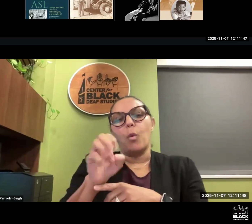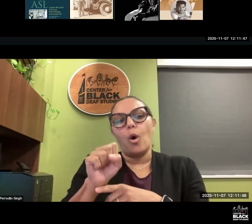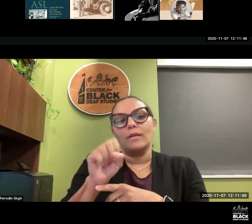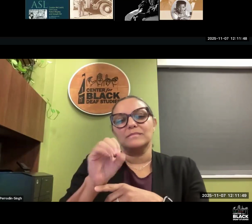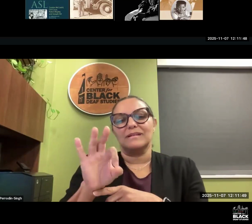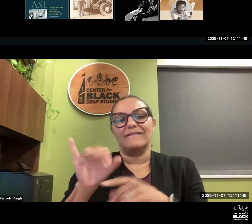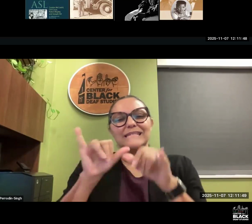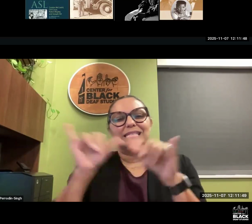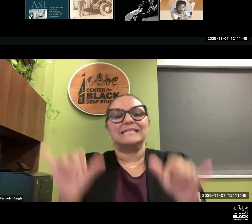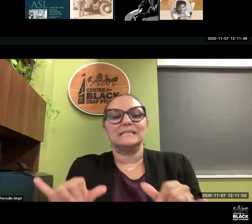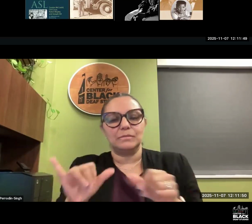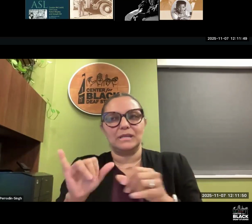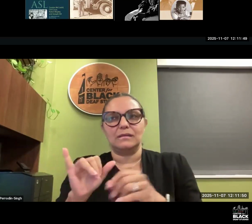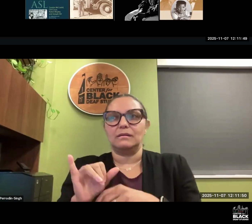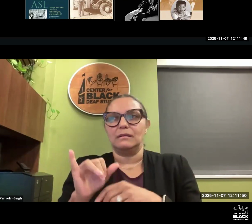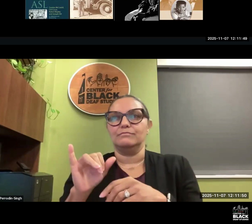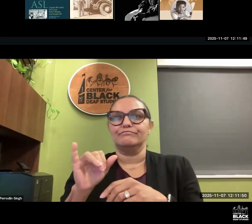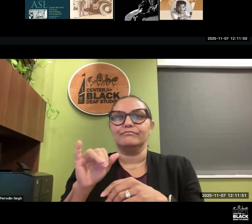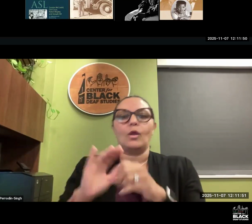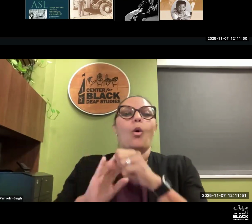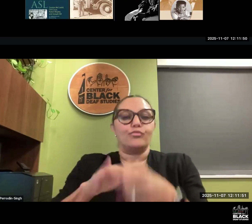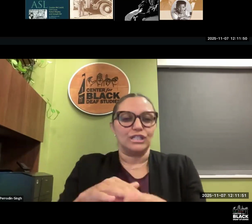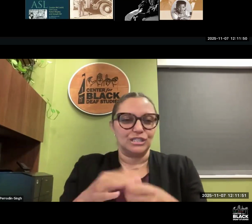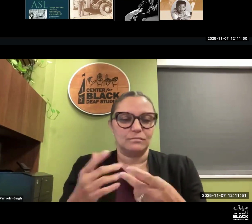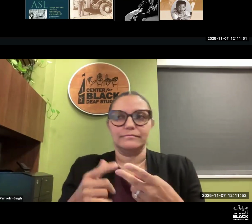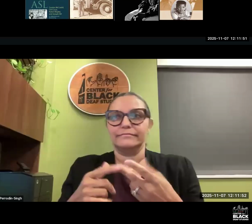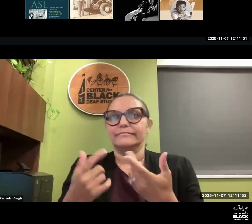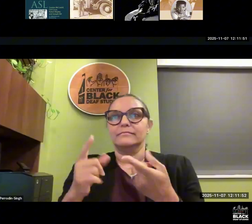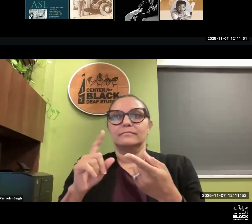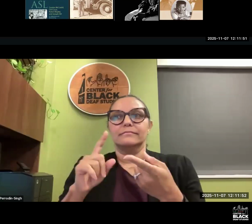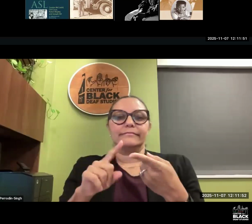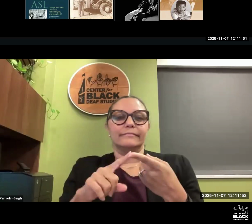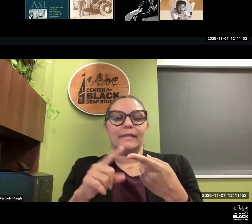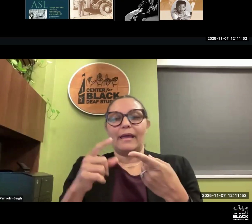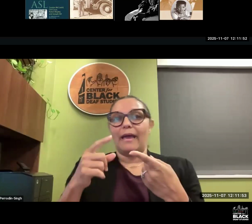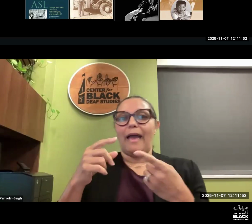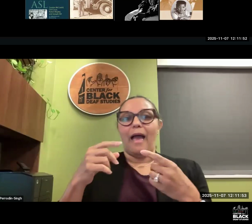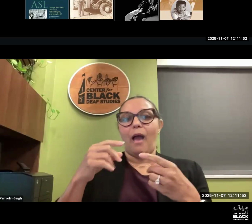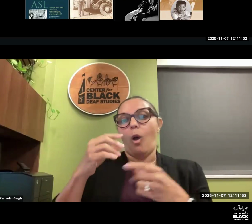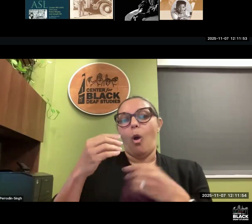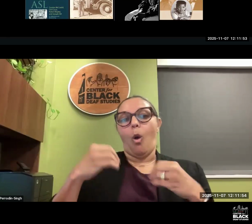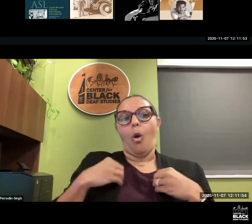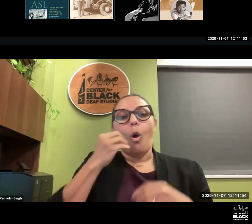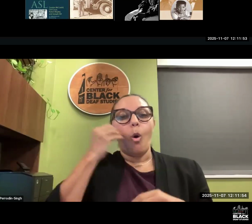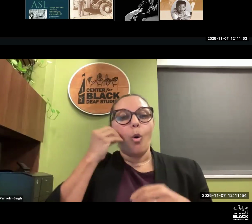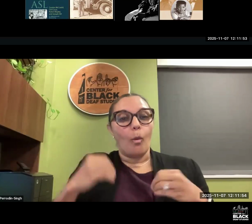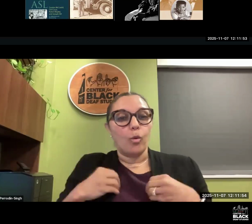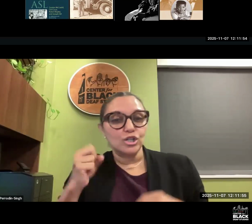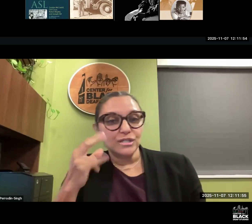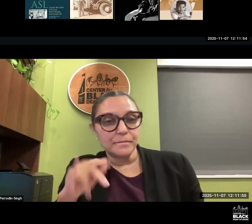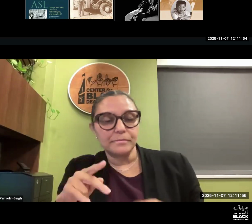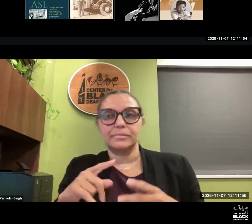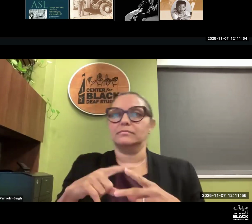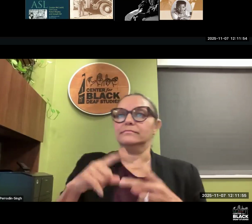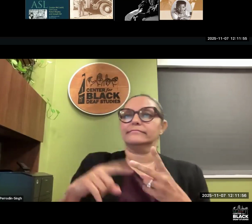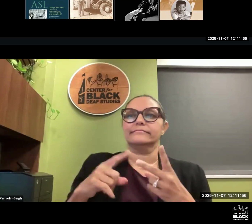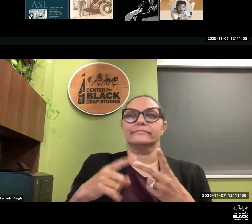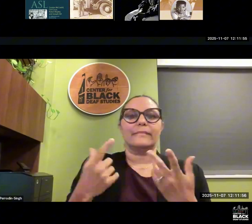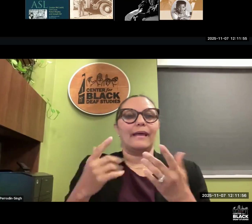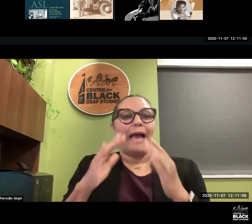Dealing with oppression, with different forms of the system, right? For